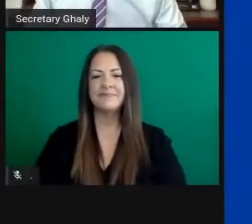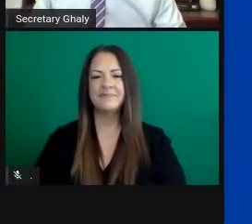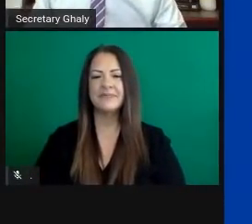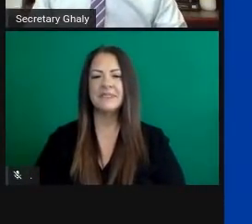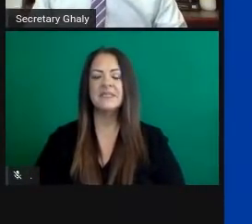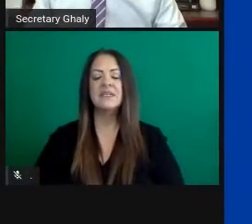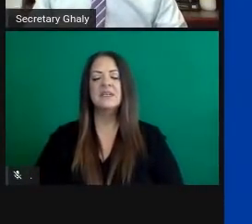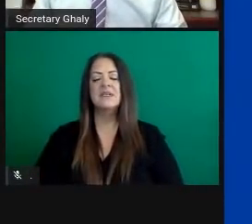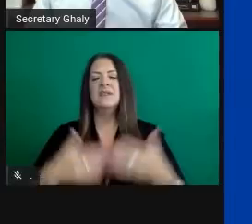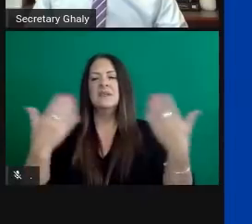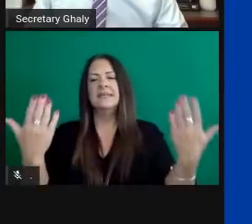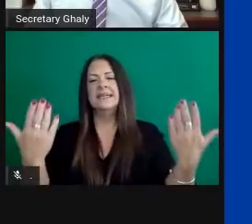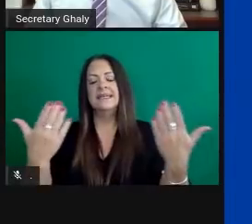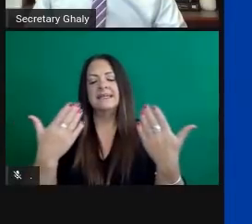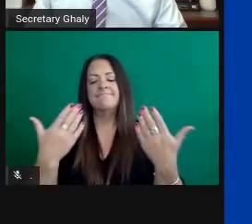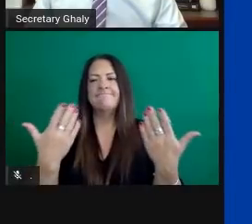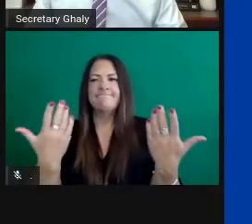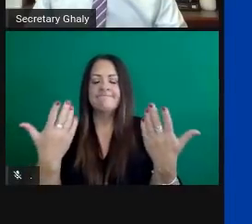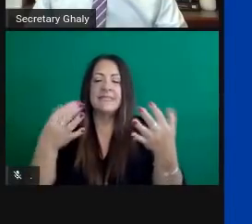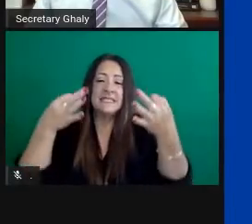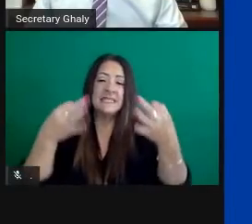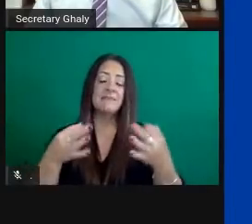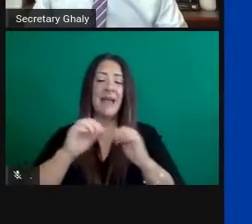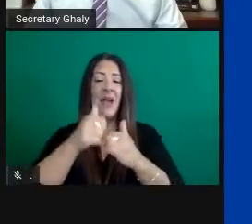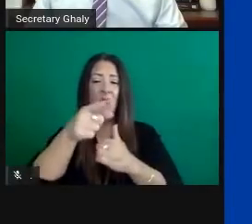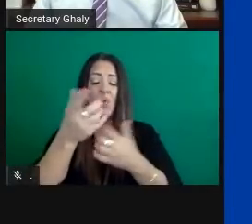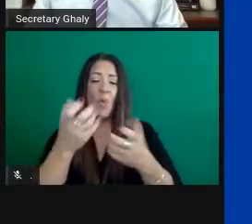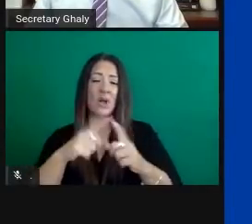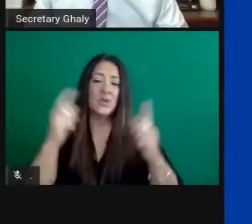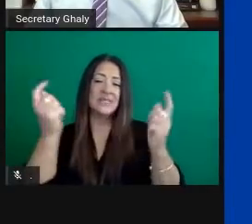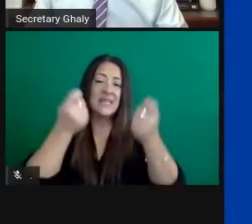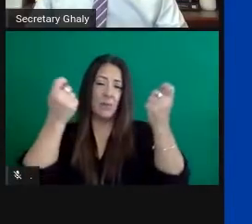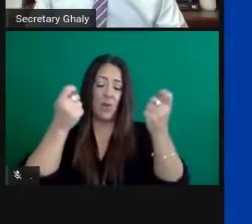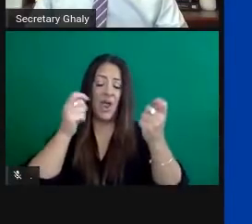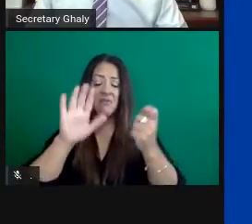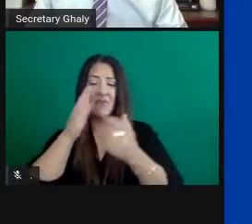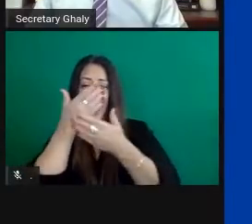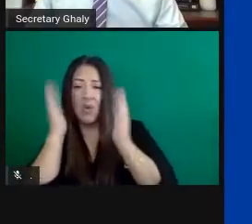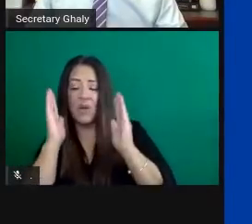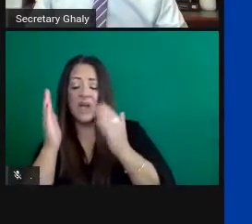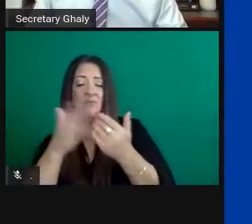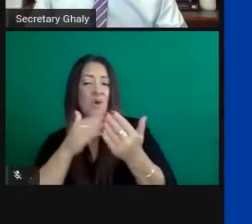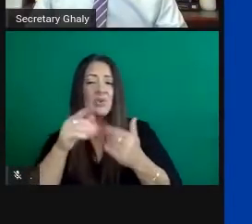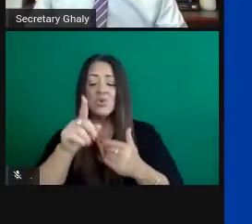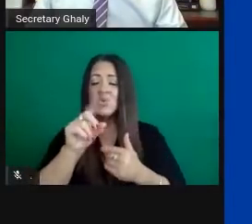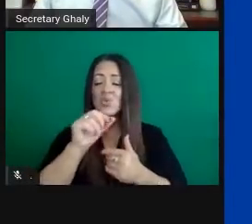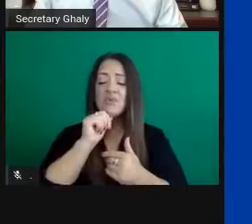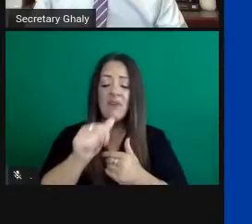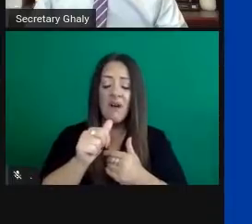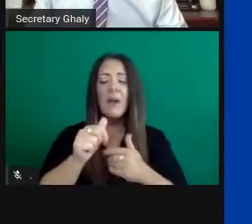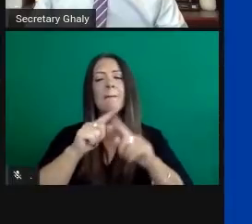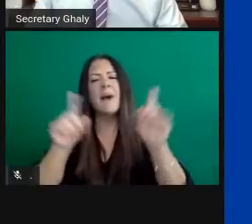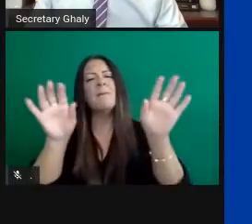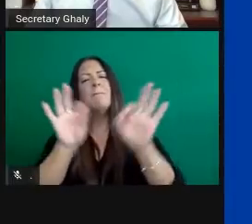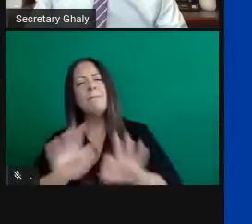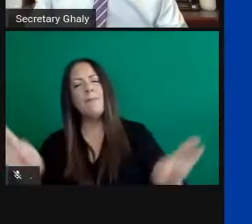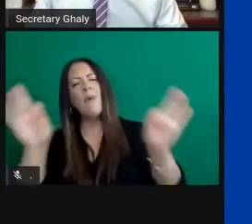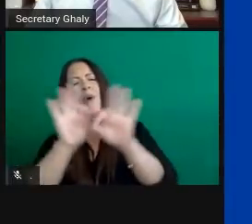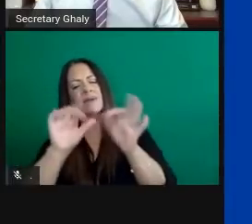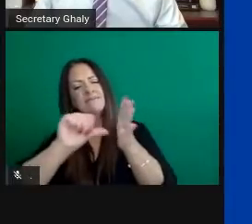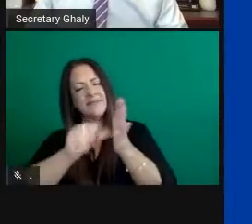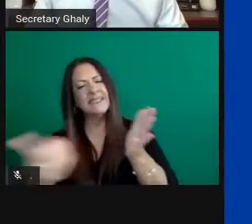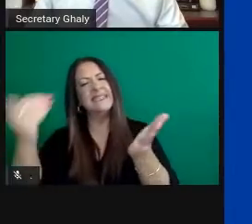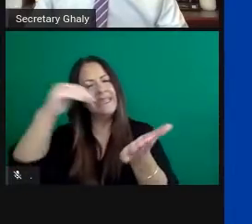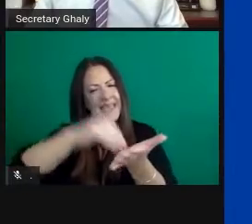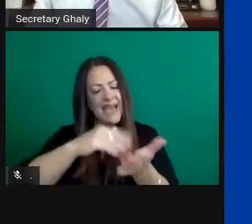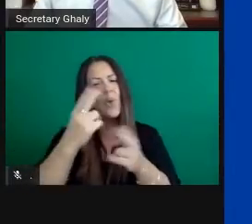So regardless of how you choose to celebrate Halloween, we want you to keep these handful of things in mind. We want you to wear your face